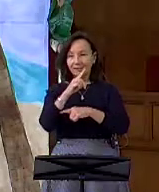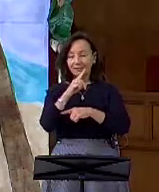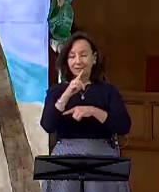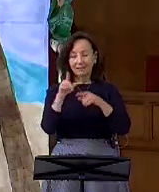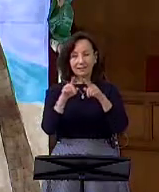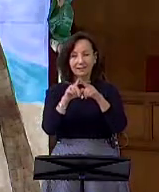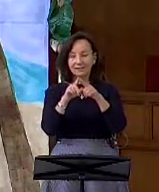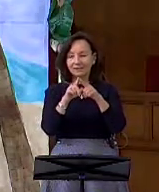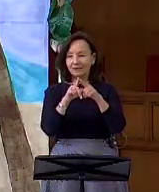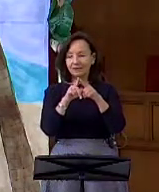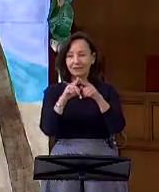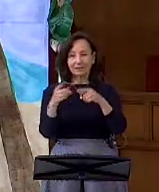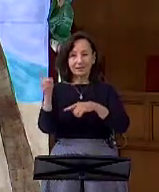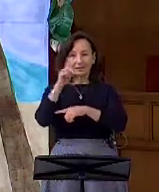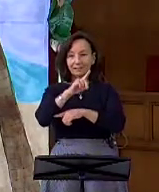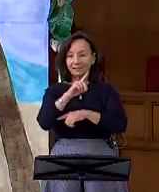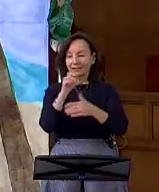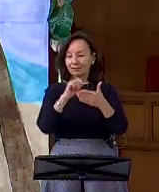them in his letter.